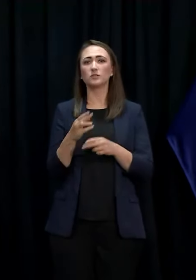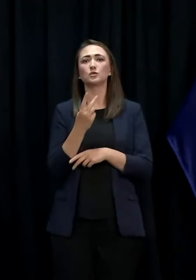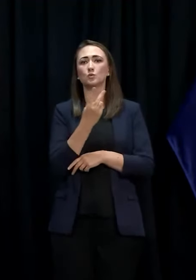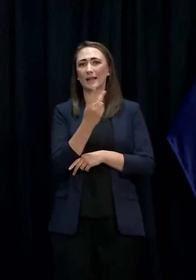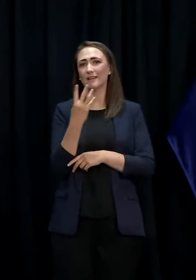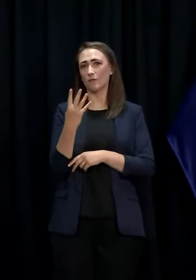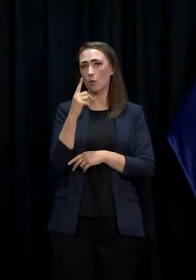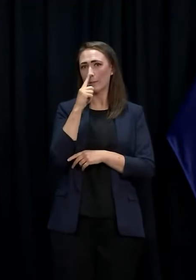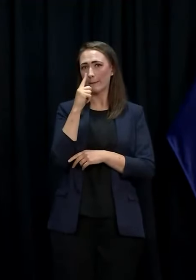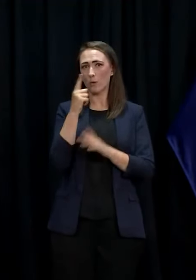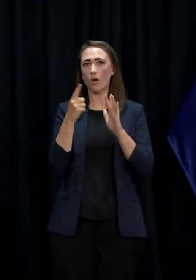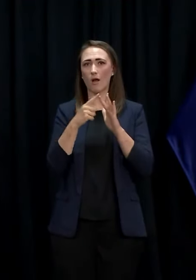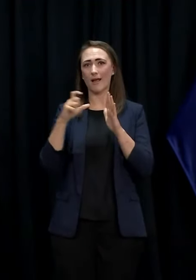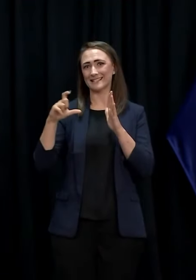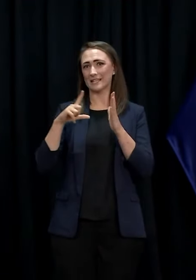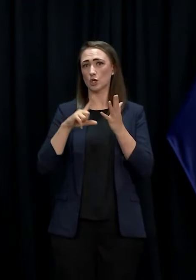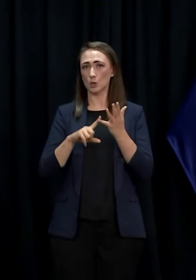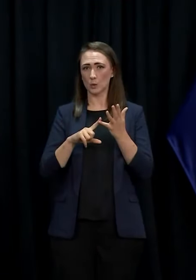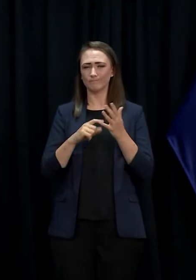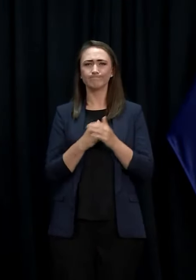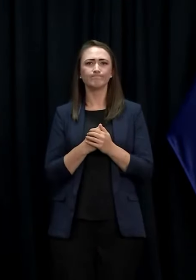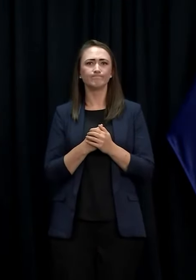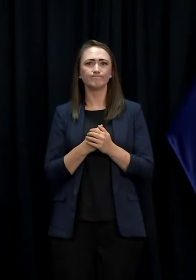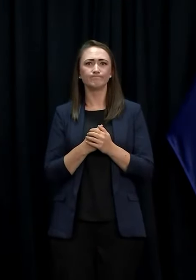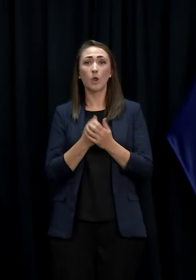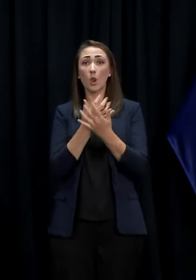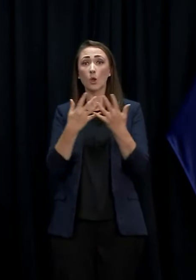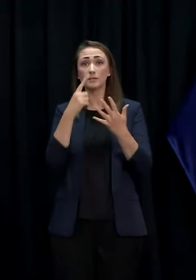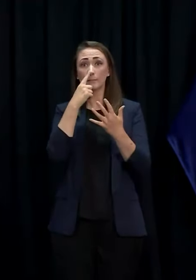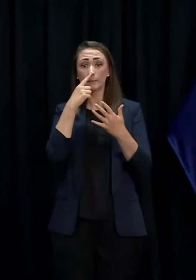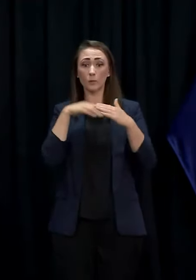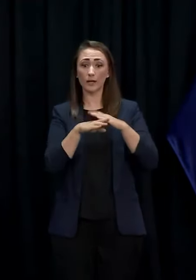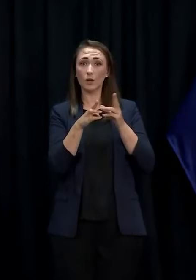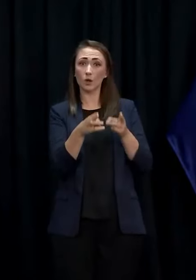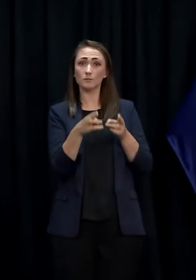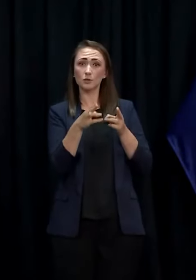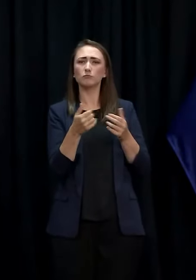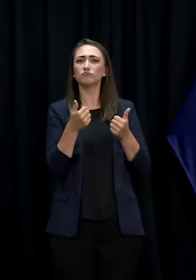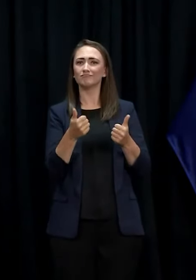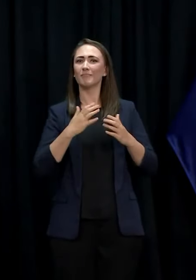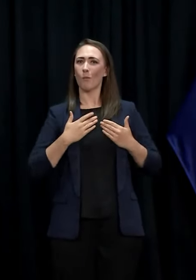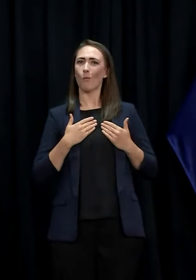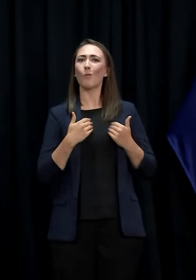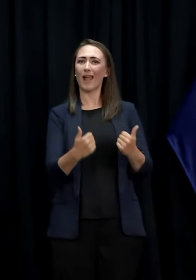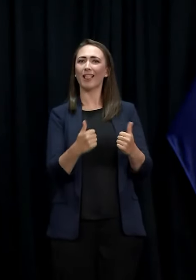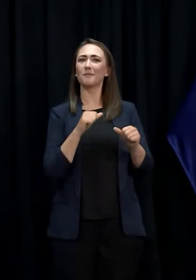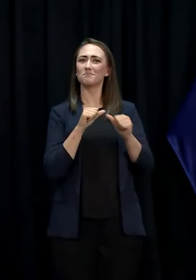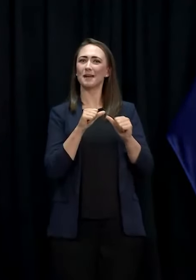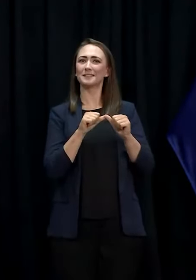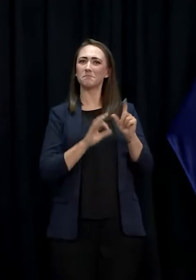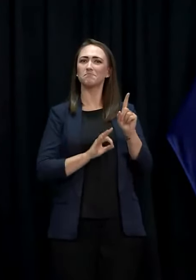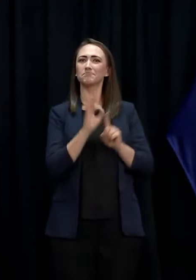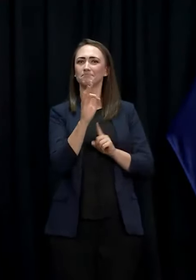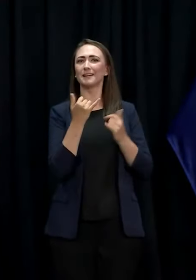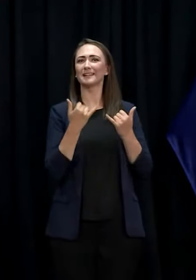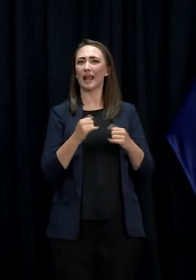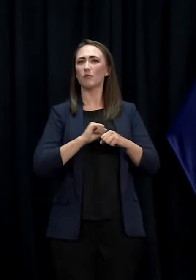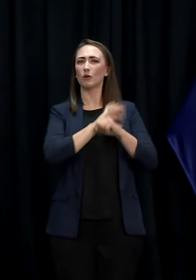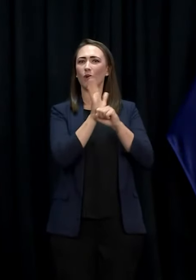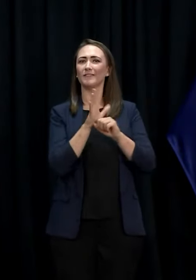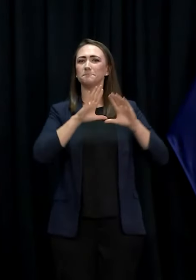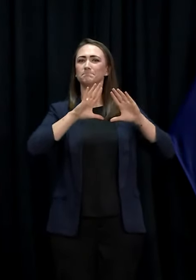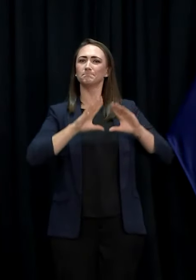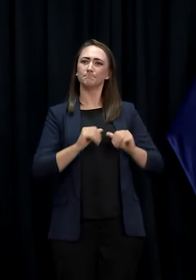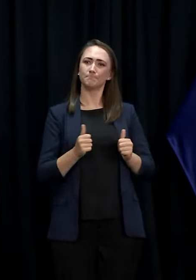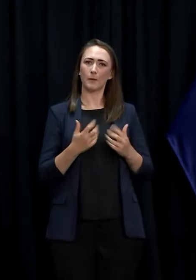I'm being advised that a number of the people who are in hospital have now recovered from COVID-19 and are expected to transition back out into